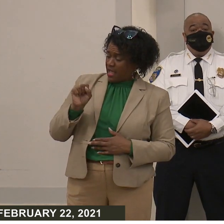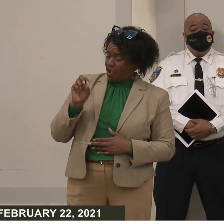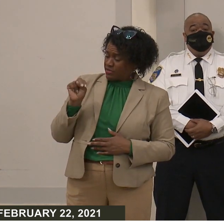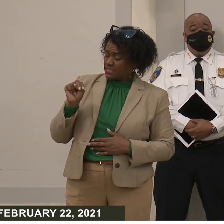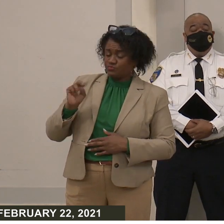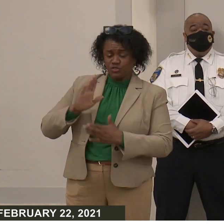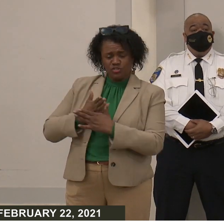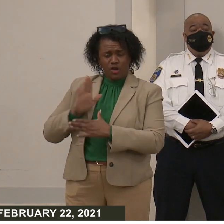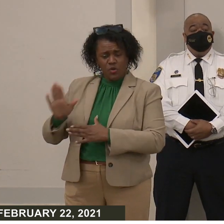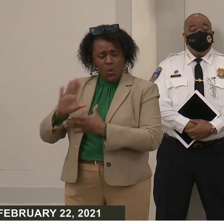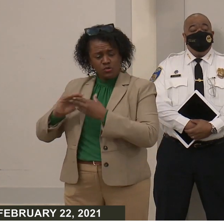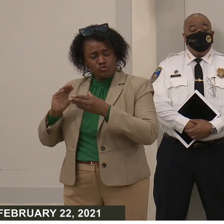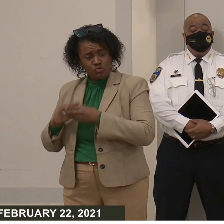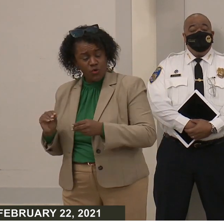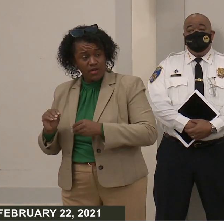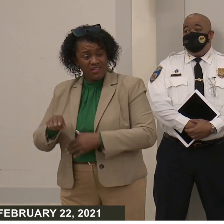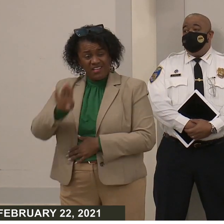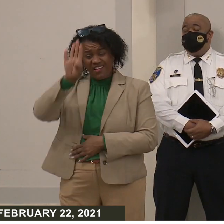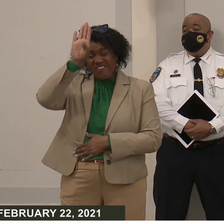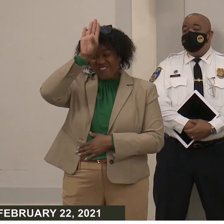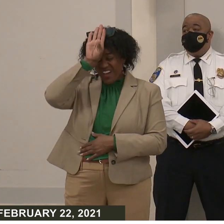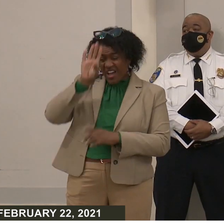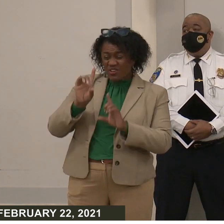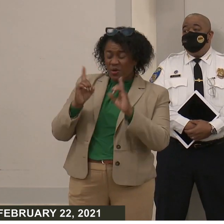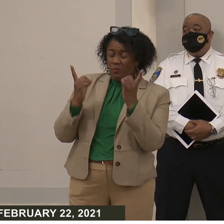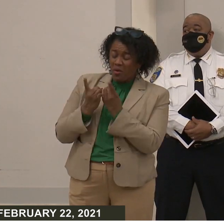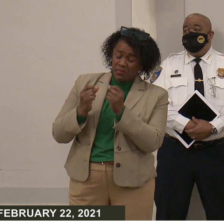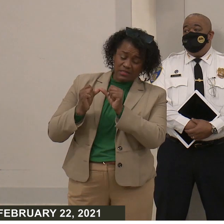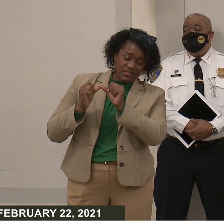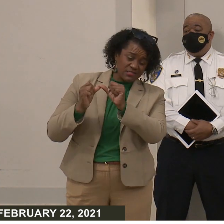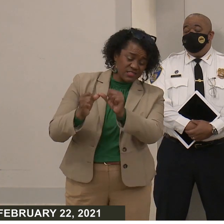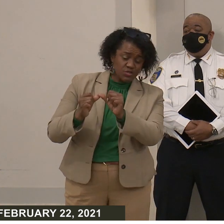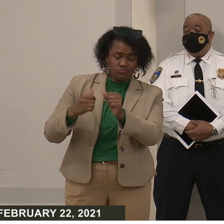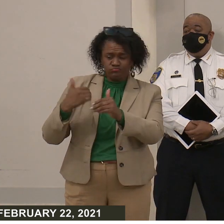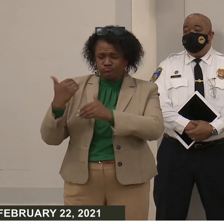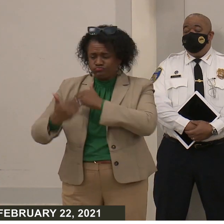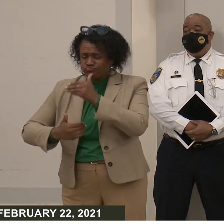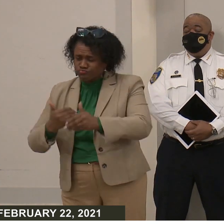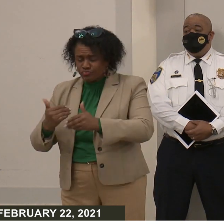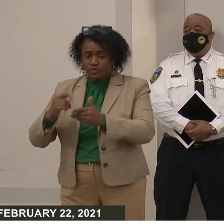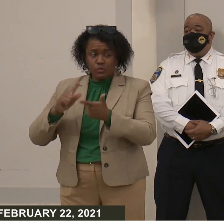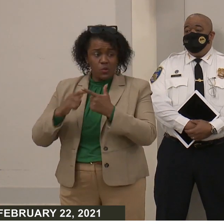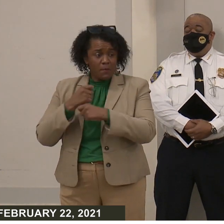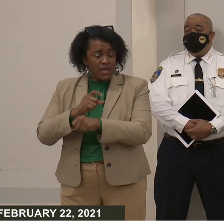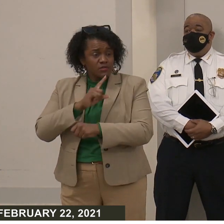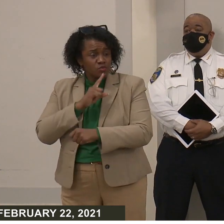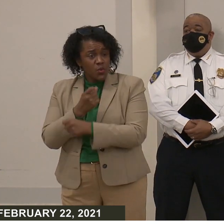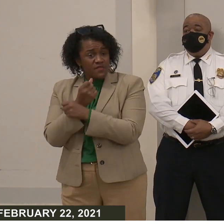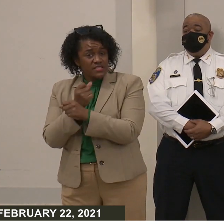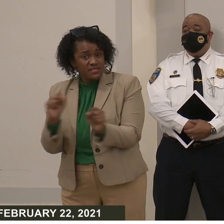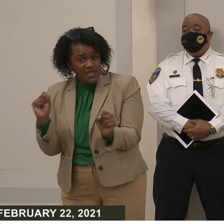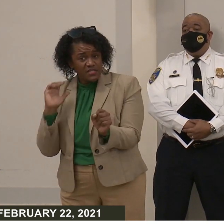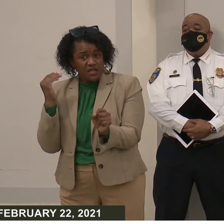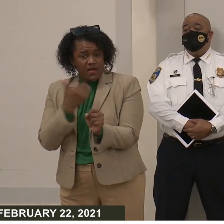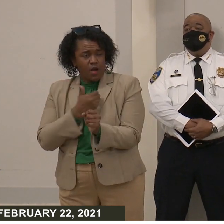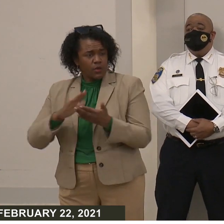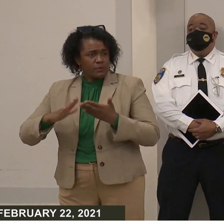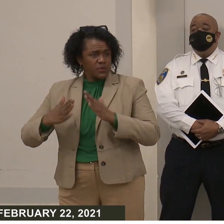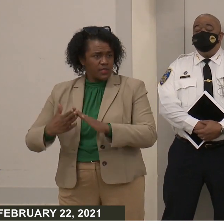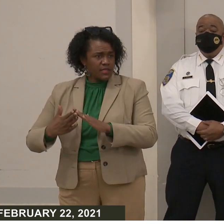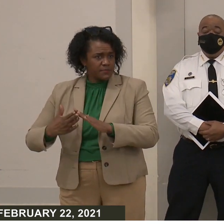the members of Baltimore City Fire Department for continuing their progressive steps to ensure the safety of our